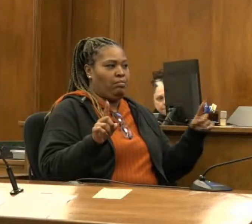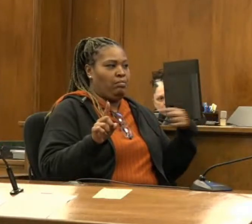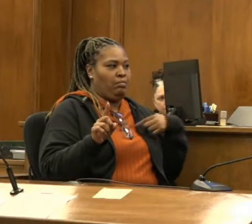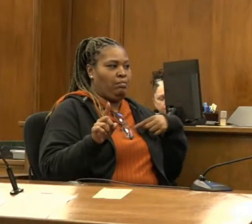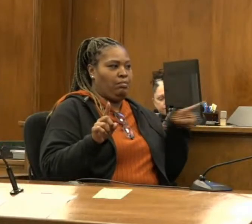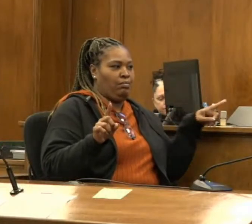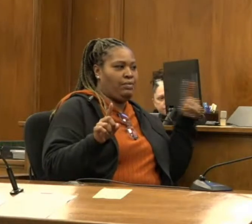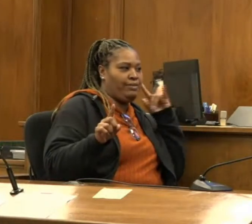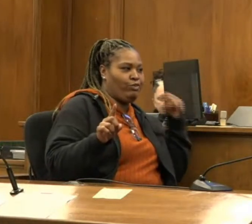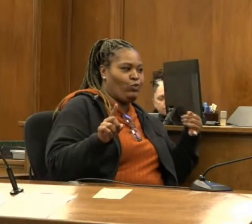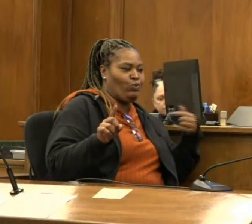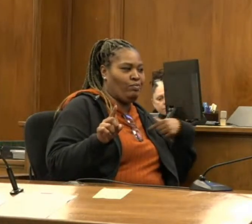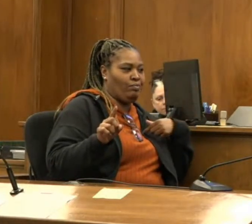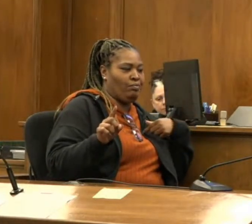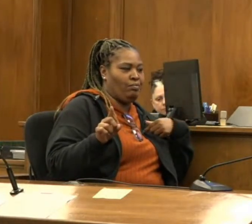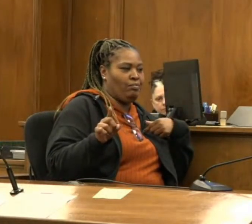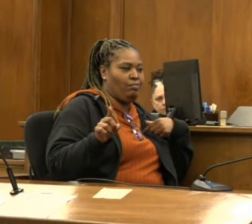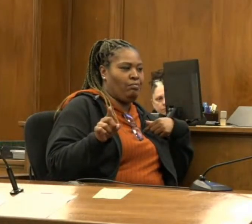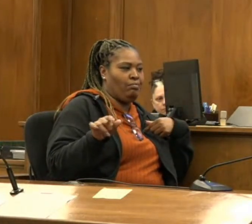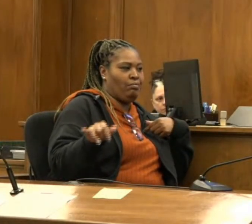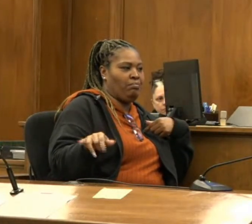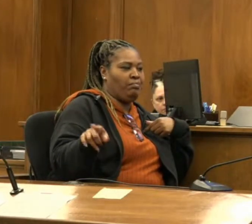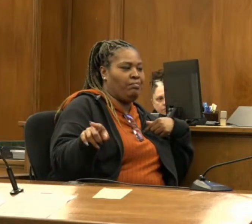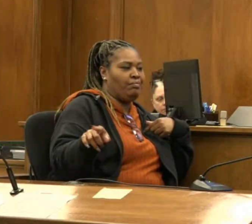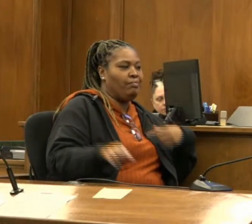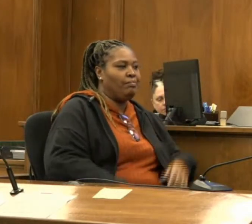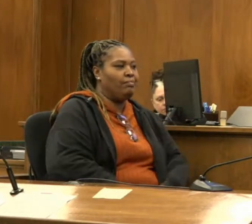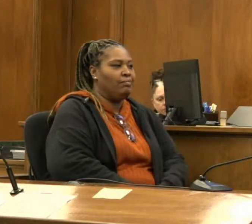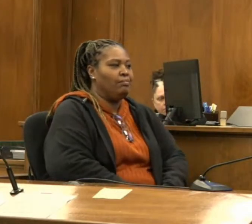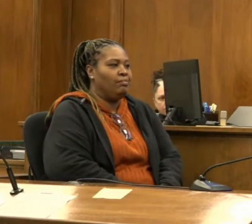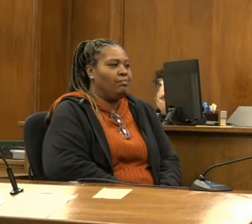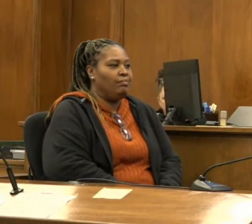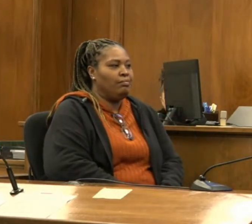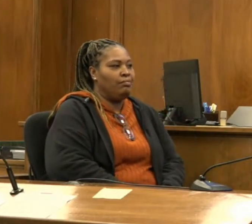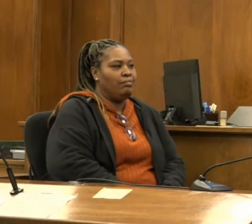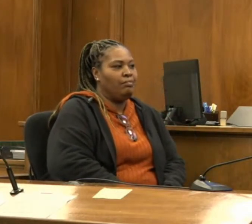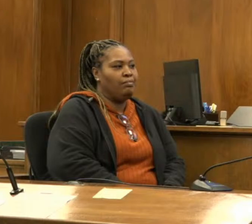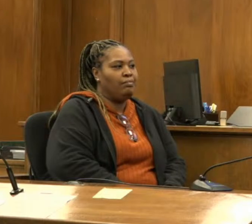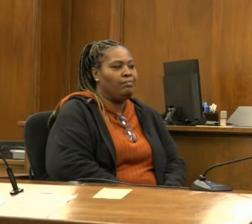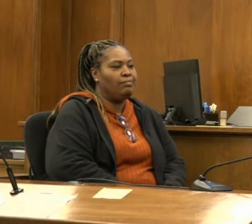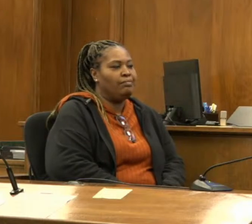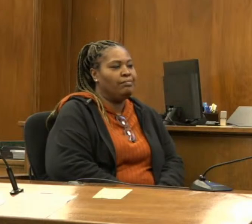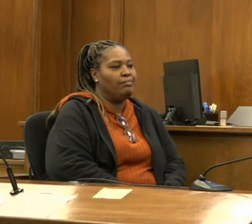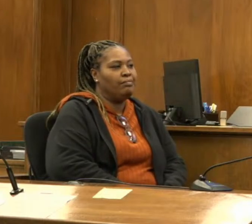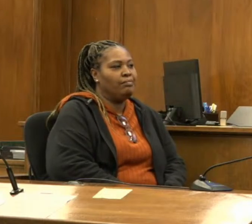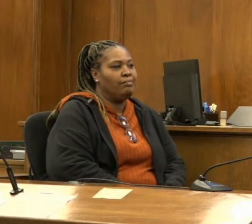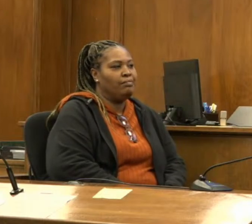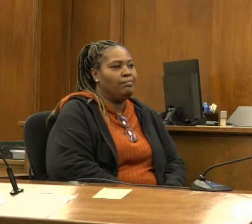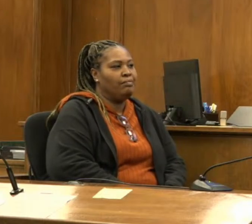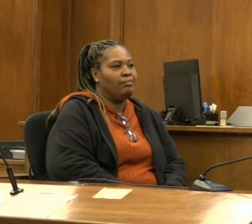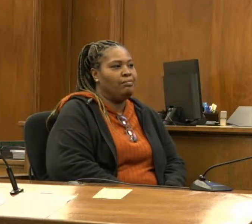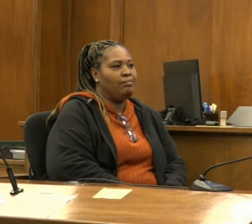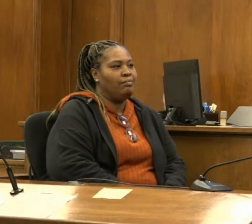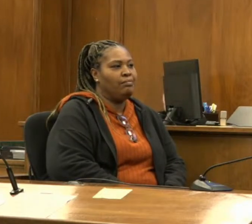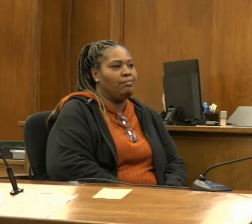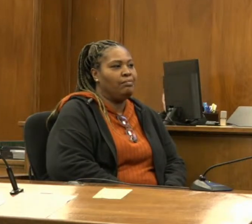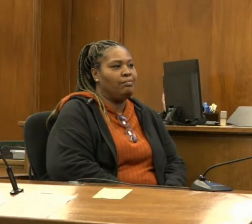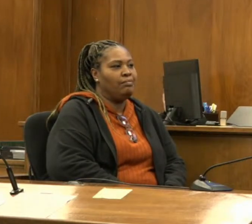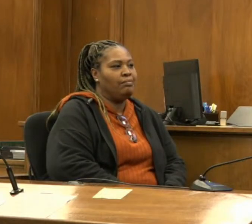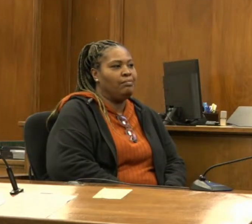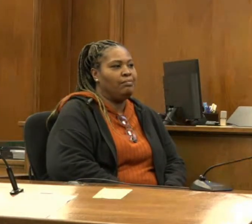Okay, so middle school we were together, but in high school I went to the deaf school and he stayed in the mainstream school.